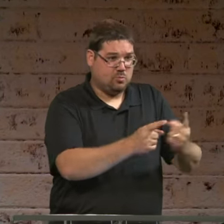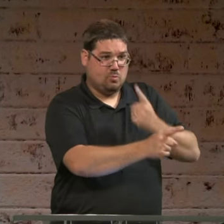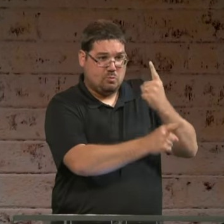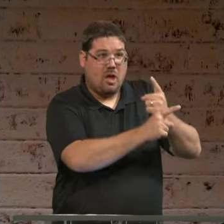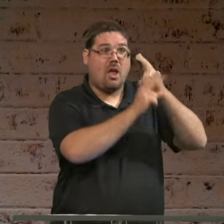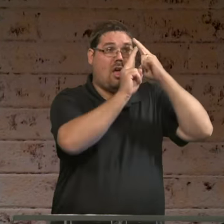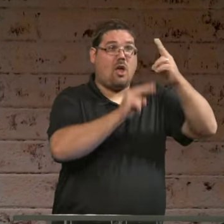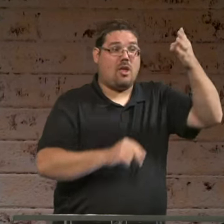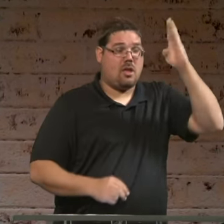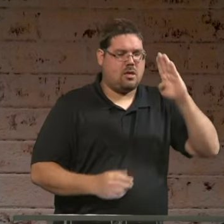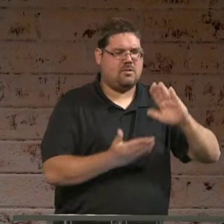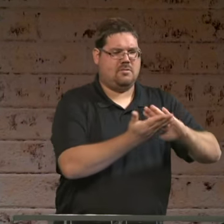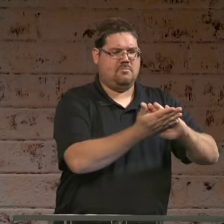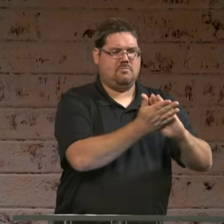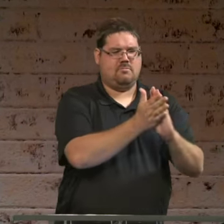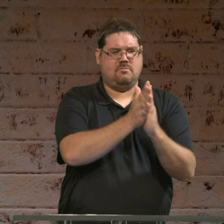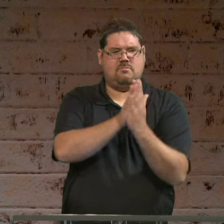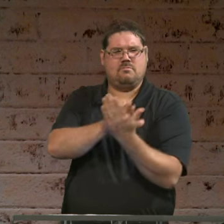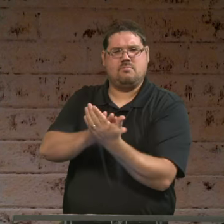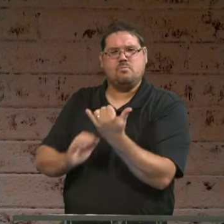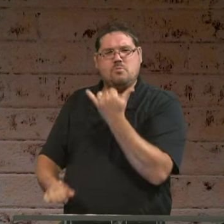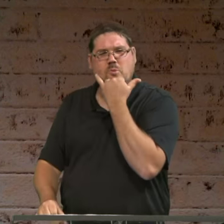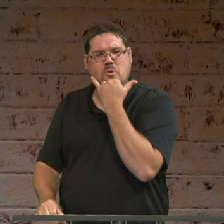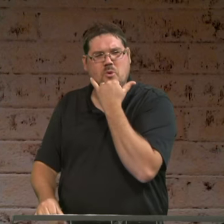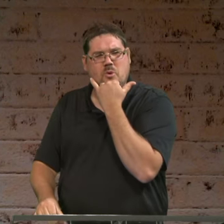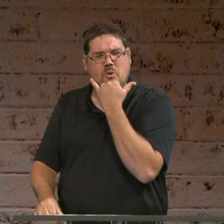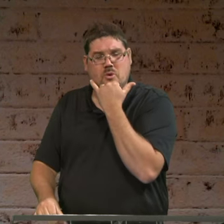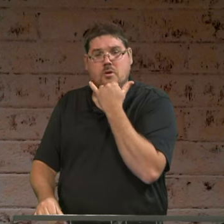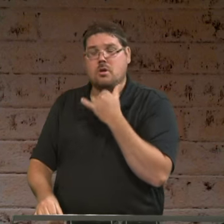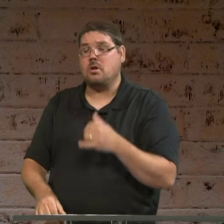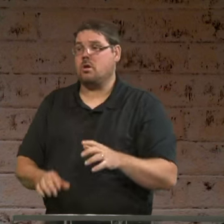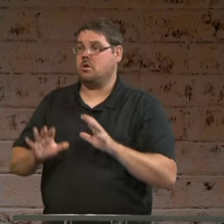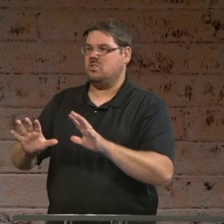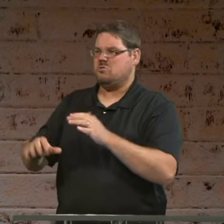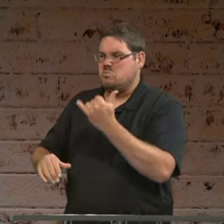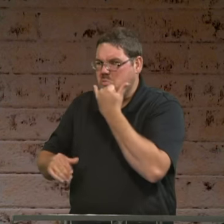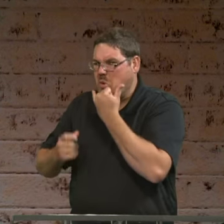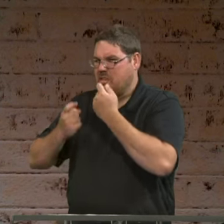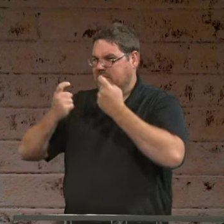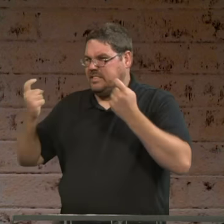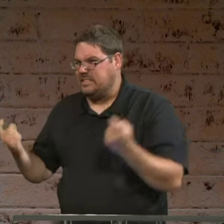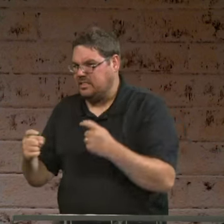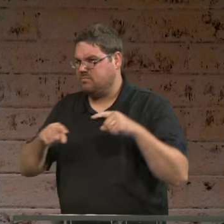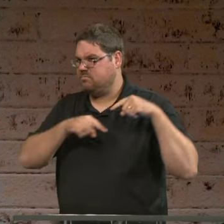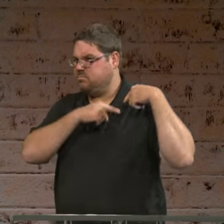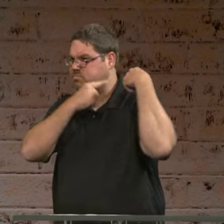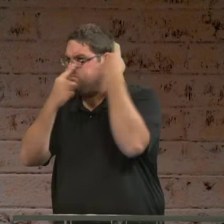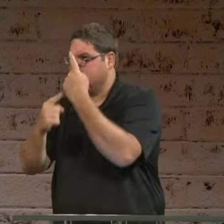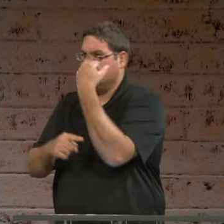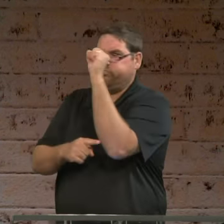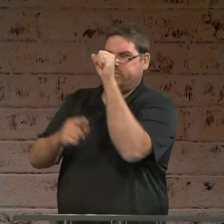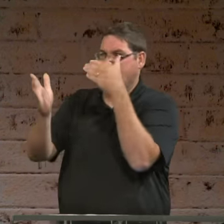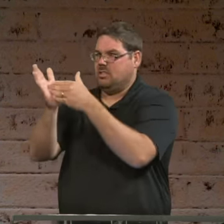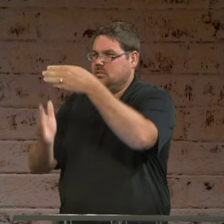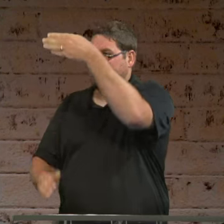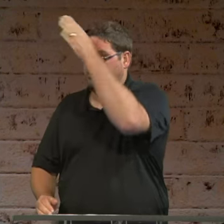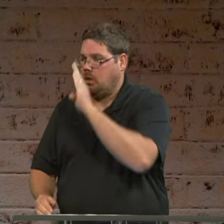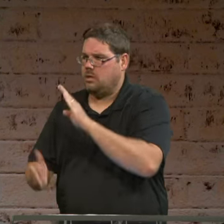seems strange to me that what is right and respectful for God now is viewed as wrong. And the sin that